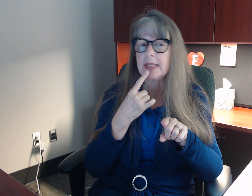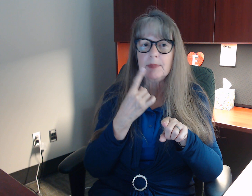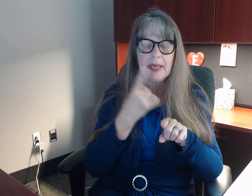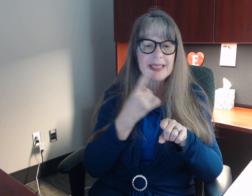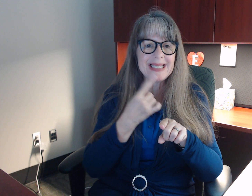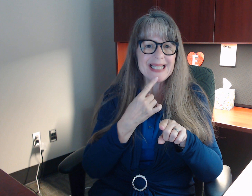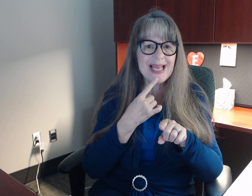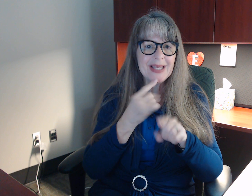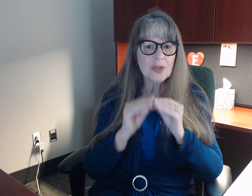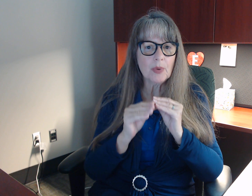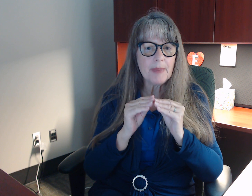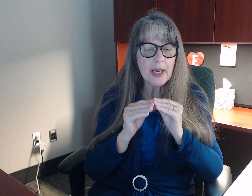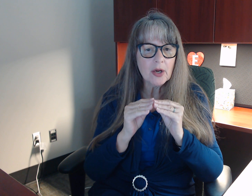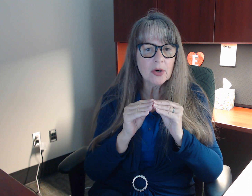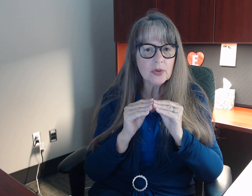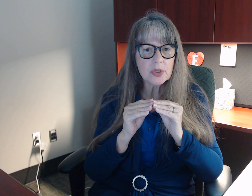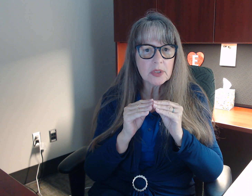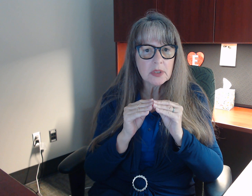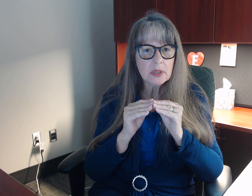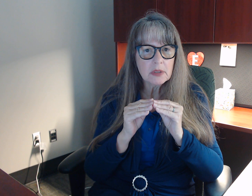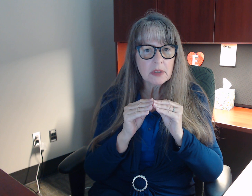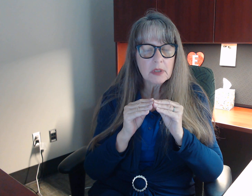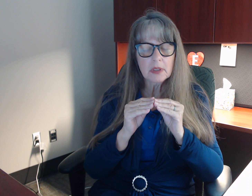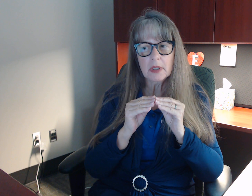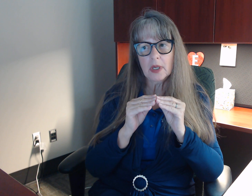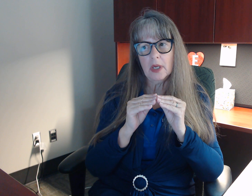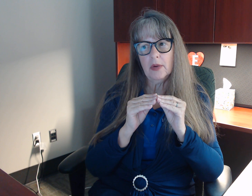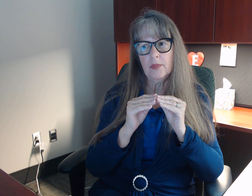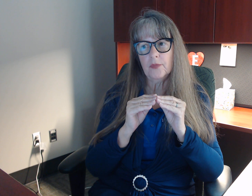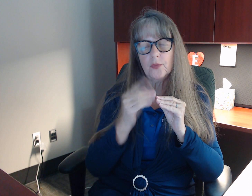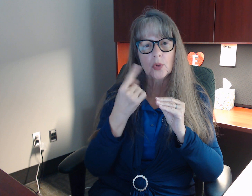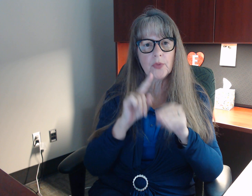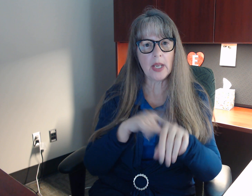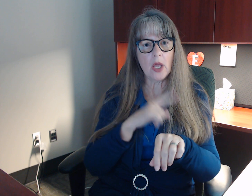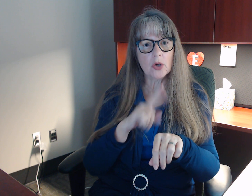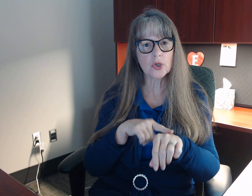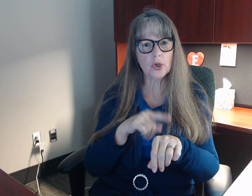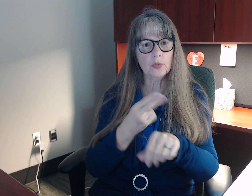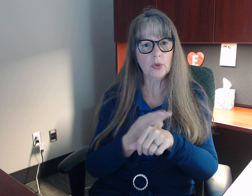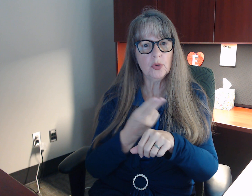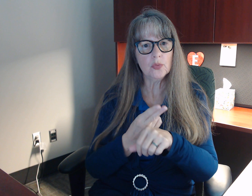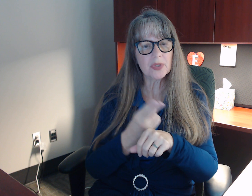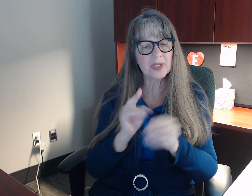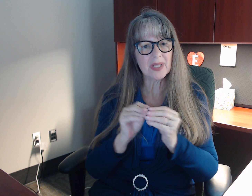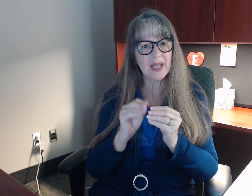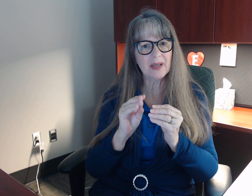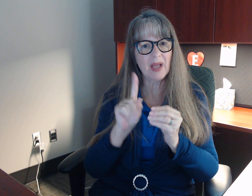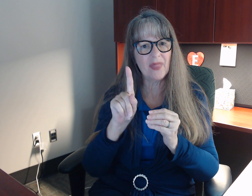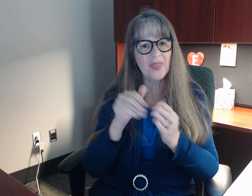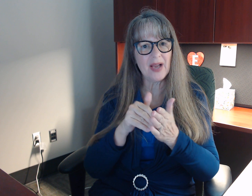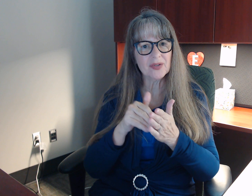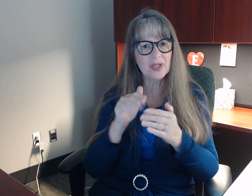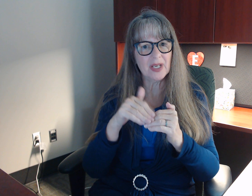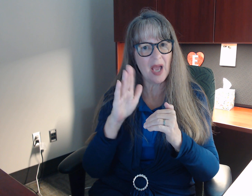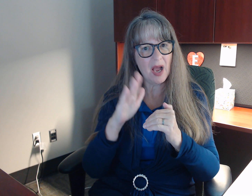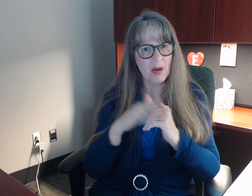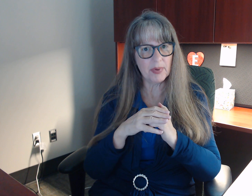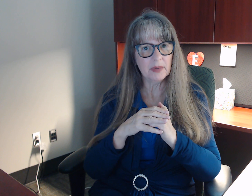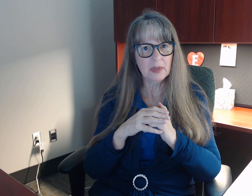Because he said that the repairs for that long term use is like $1,000 and up.